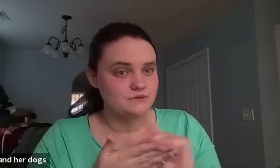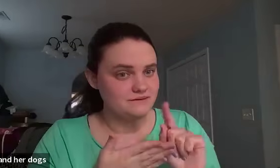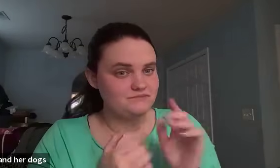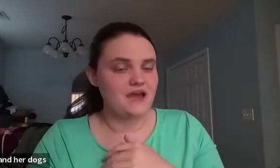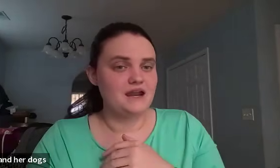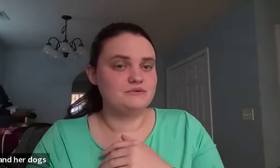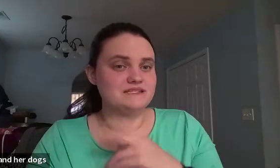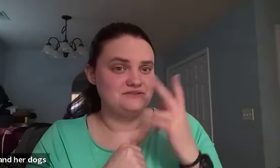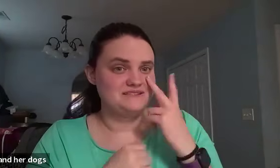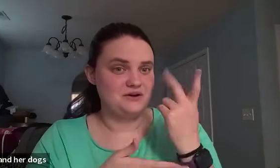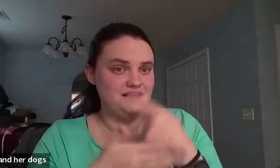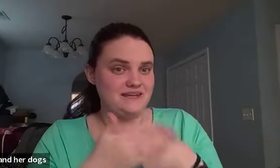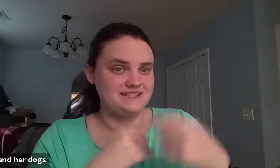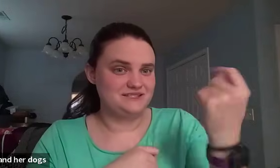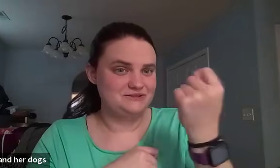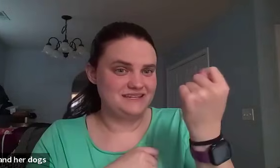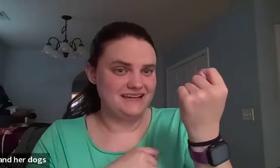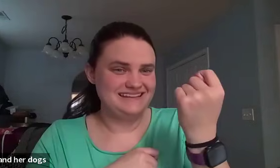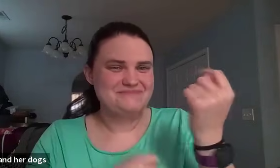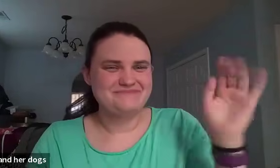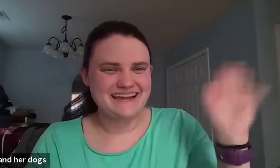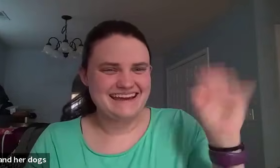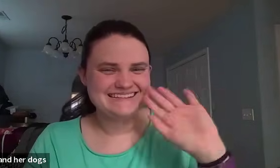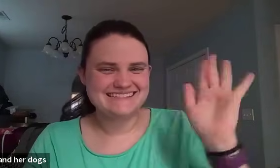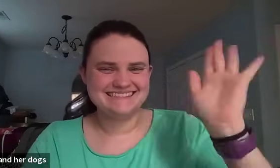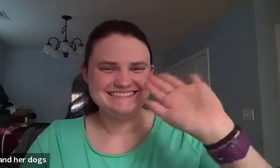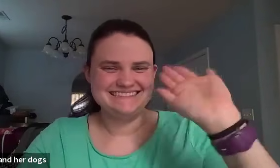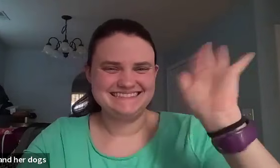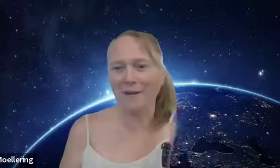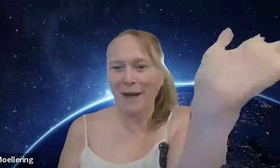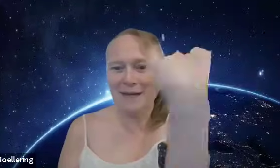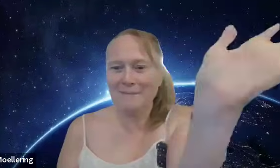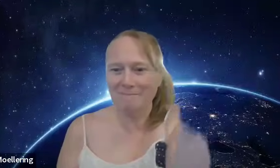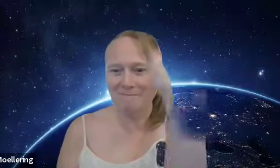week, and I will see you guys all next Tuesday. Bye, guys. Bye, everybody.